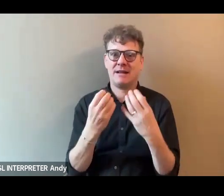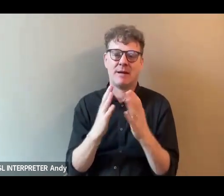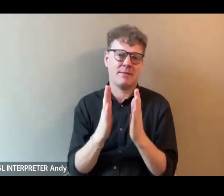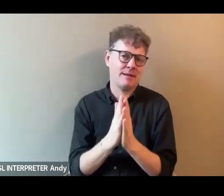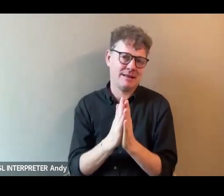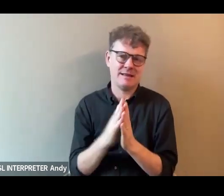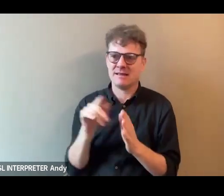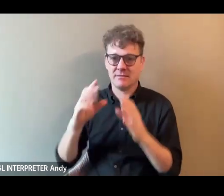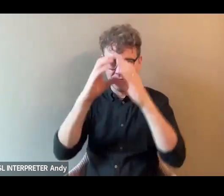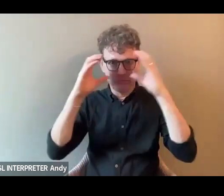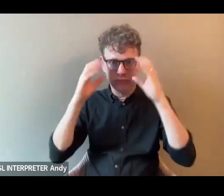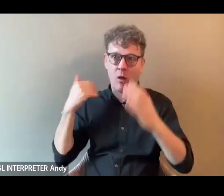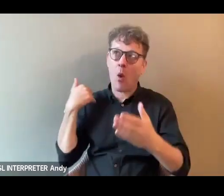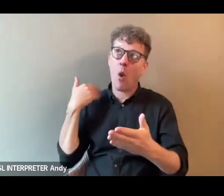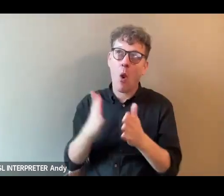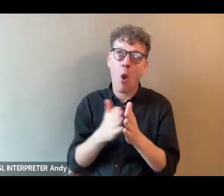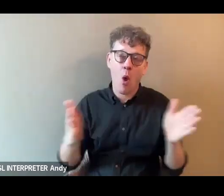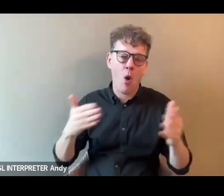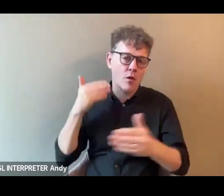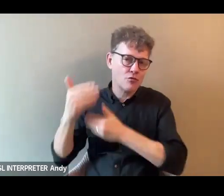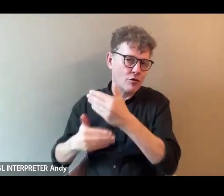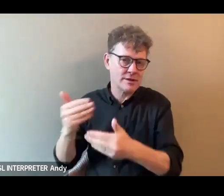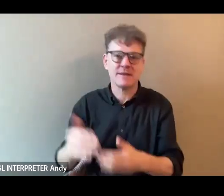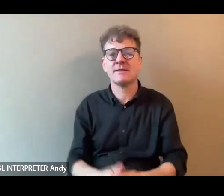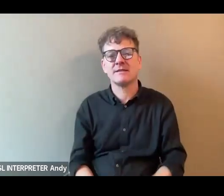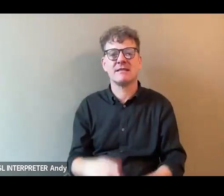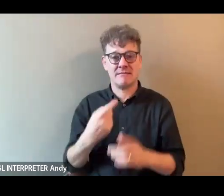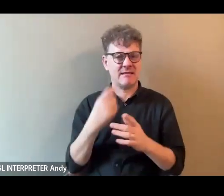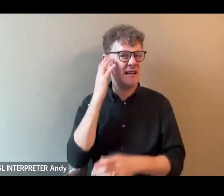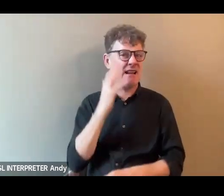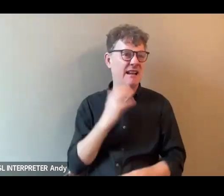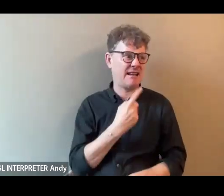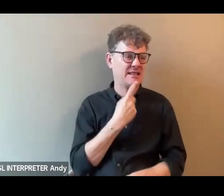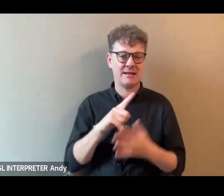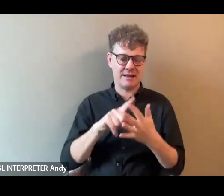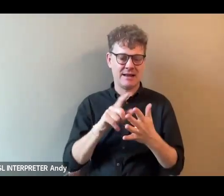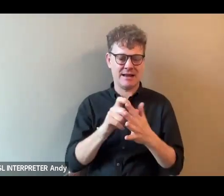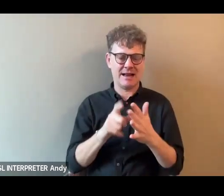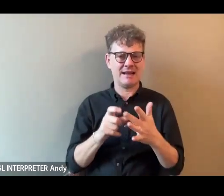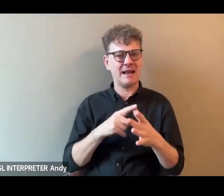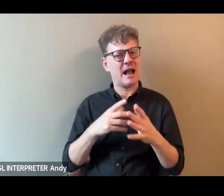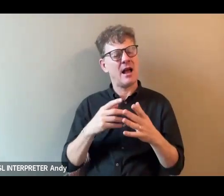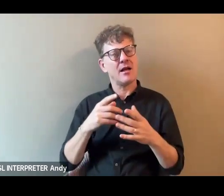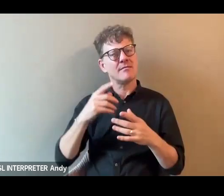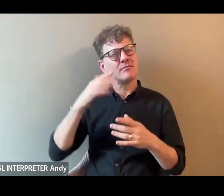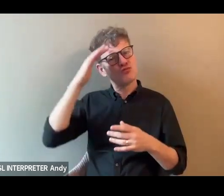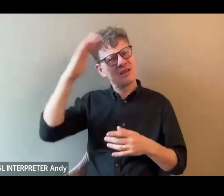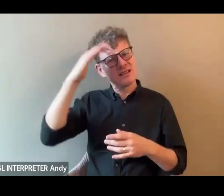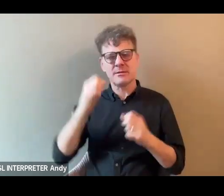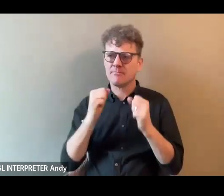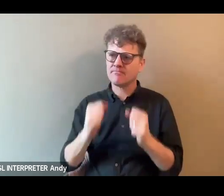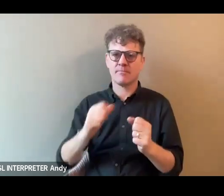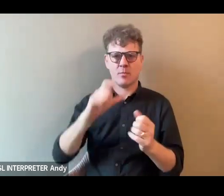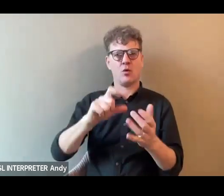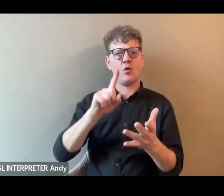long process. It's mentioned already how EDICa is built on the principles of co-design as well. It has